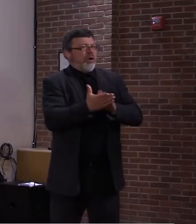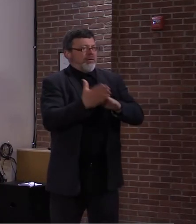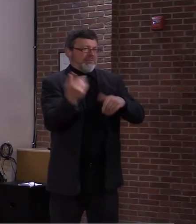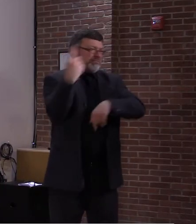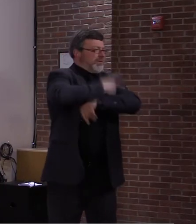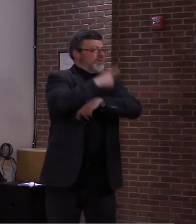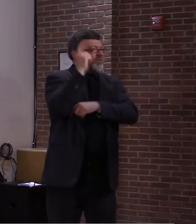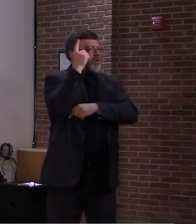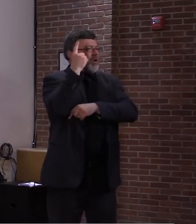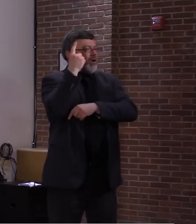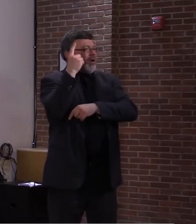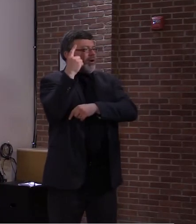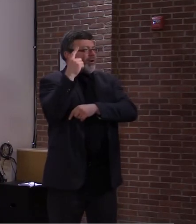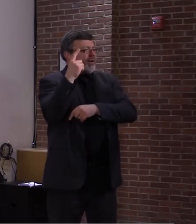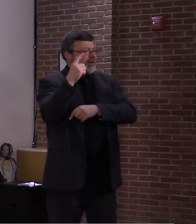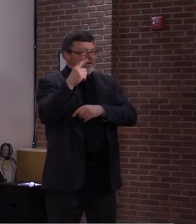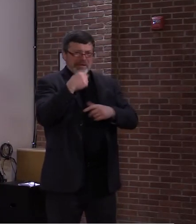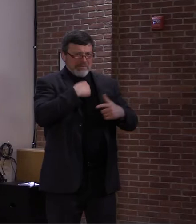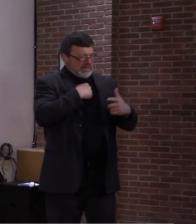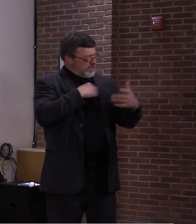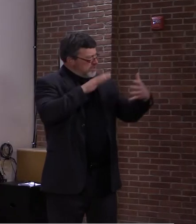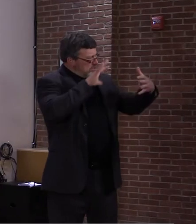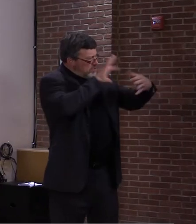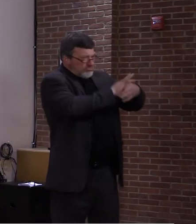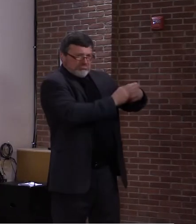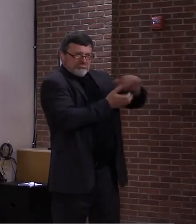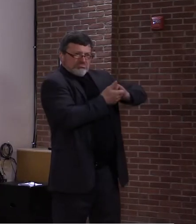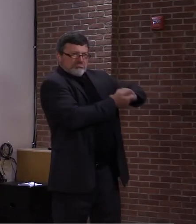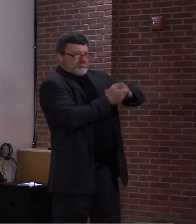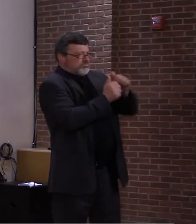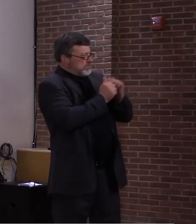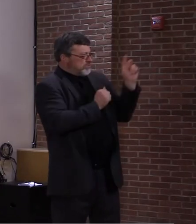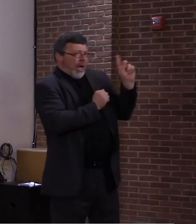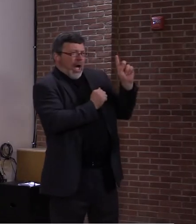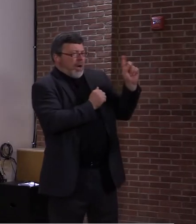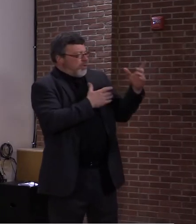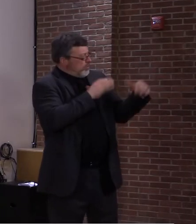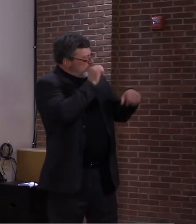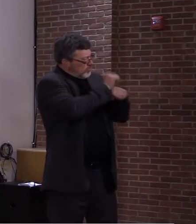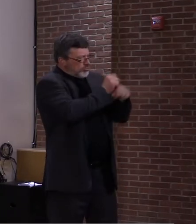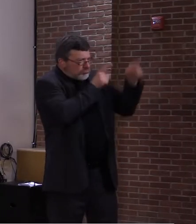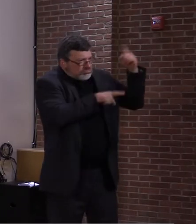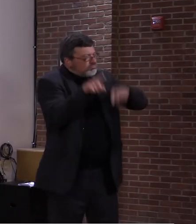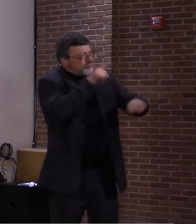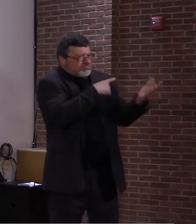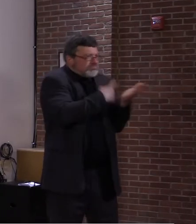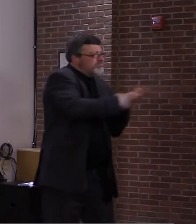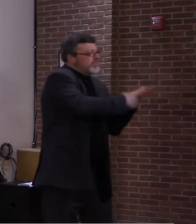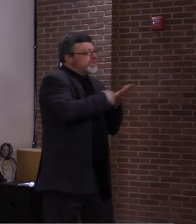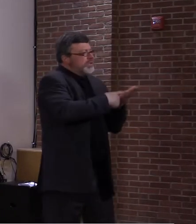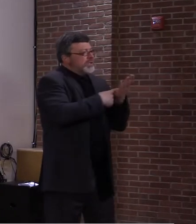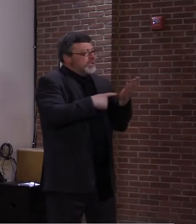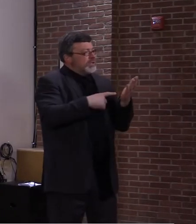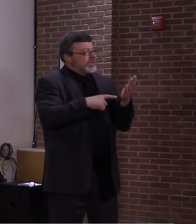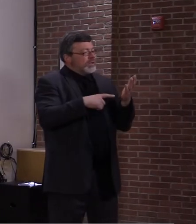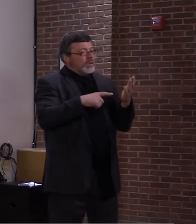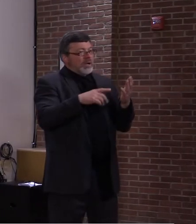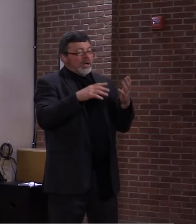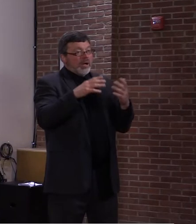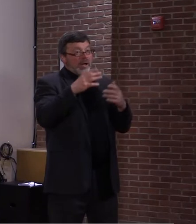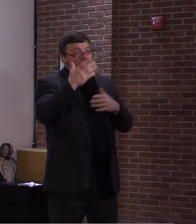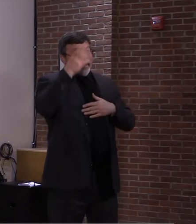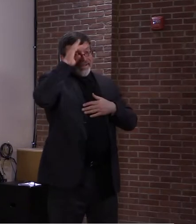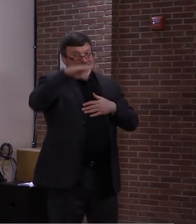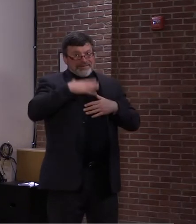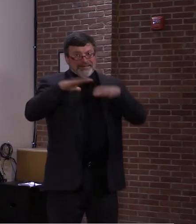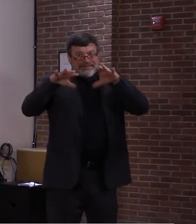reach back to me as well, to work together. It's more difficult being, and again, whether